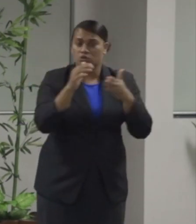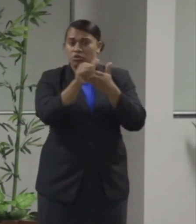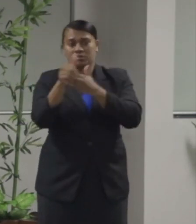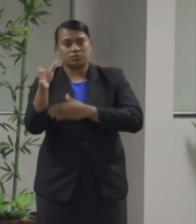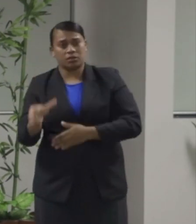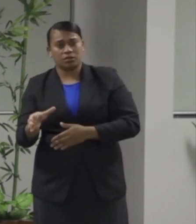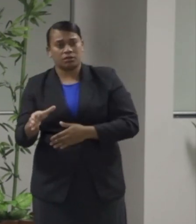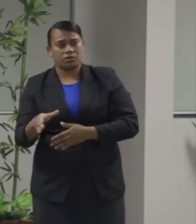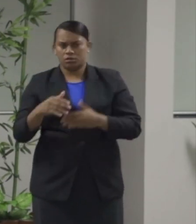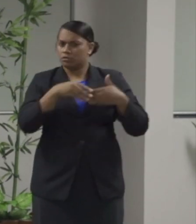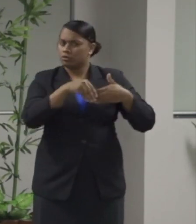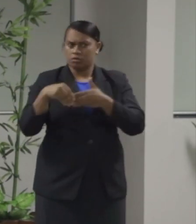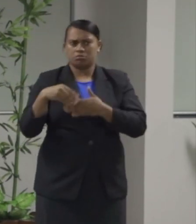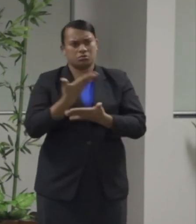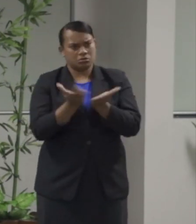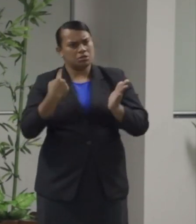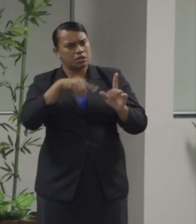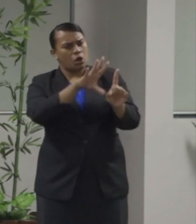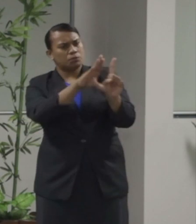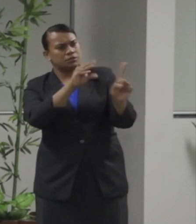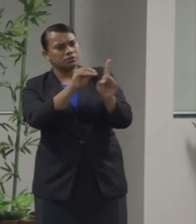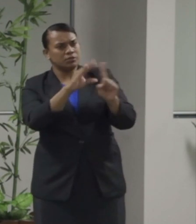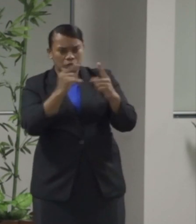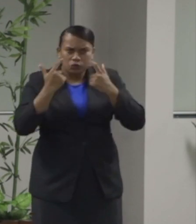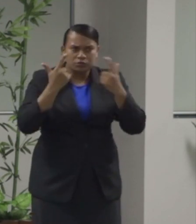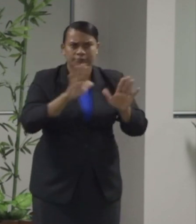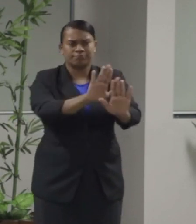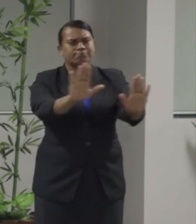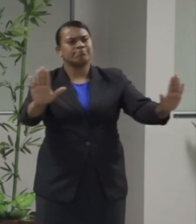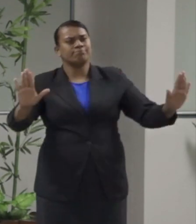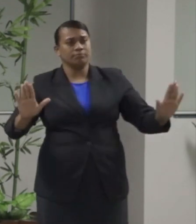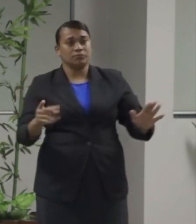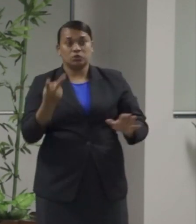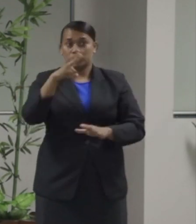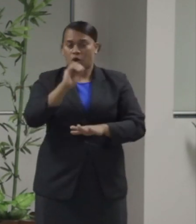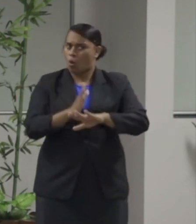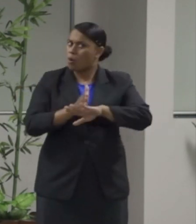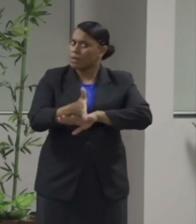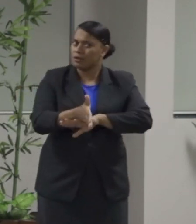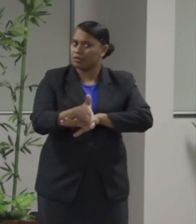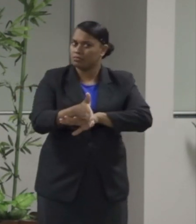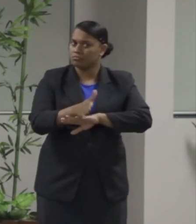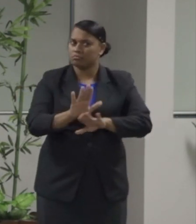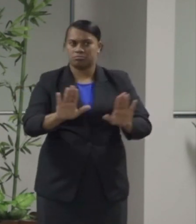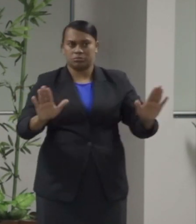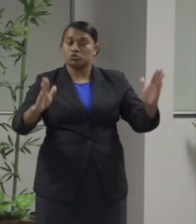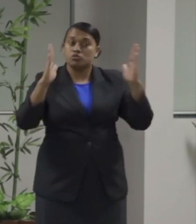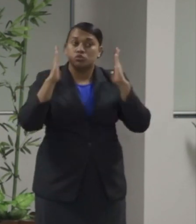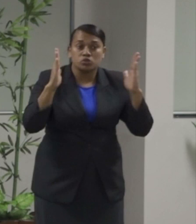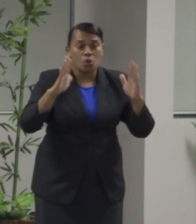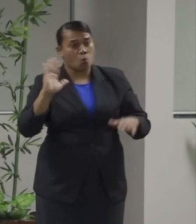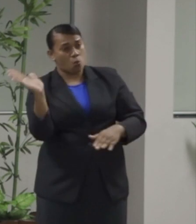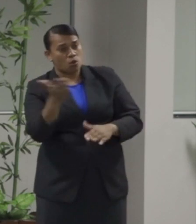by example in keeping their followers away from gatherings of 20 or more people, and who have been praying for